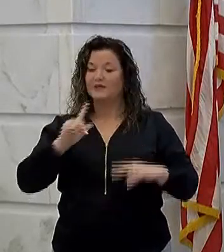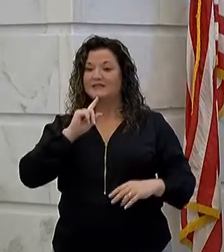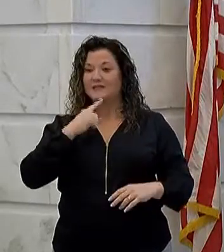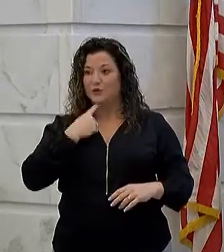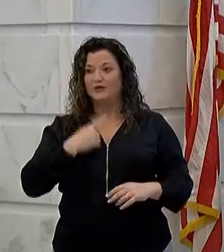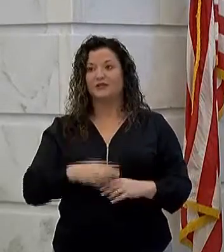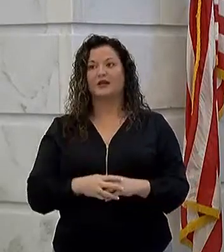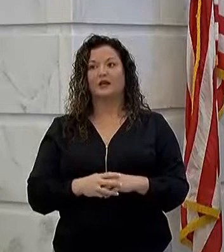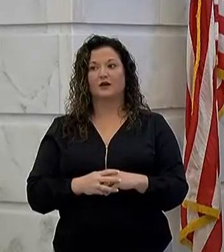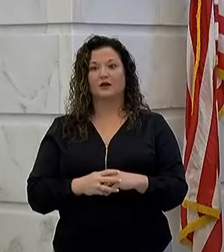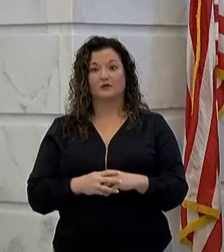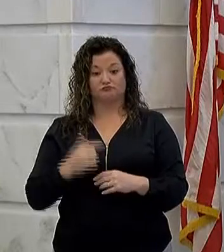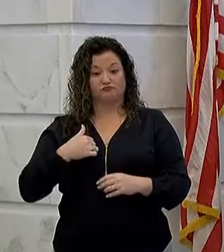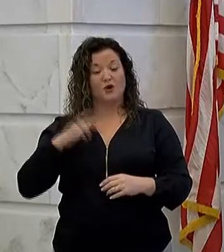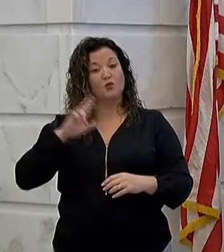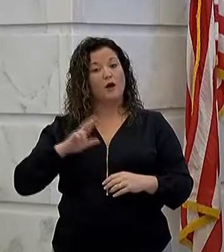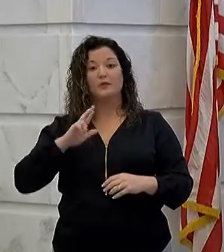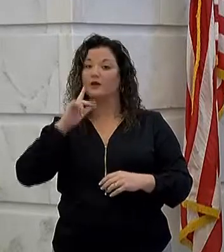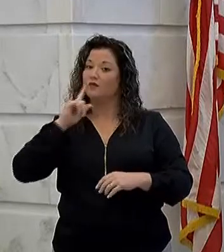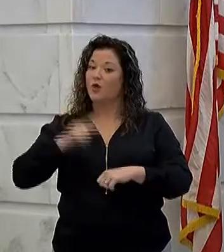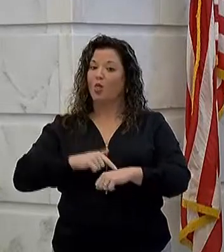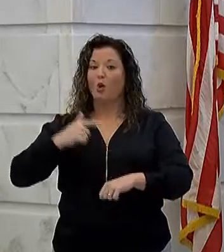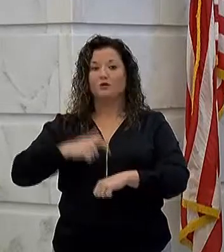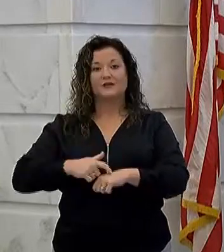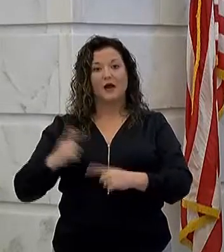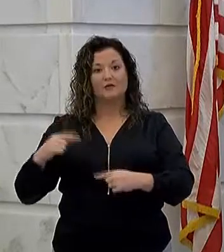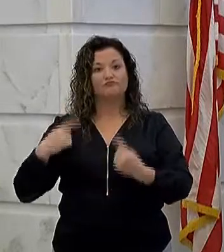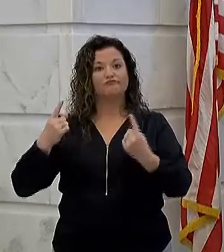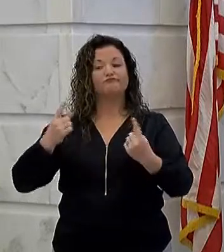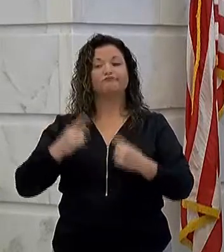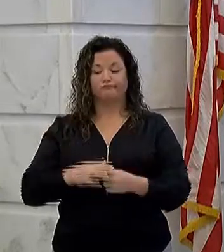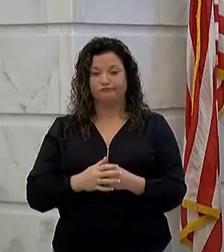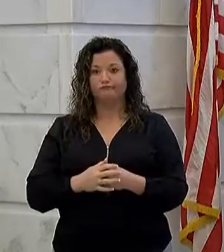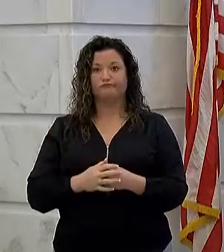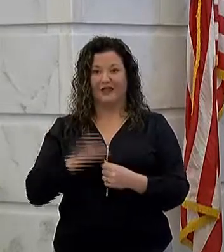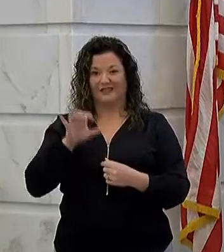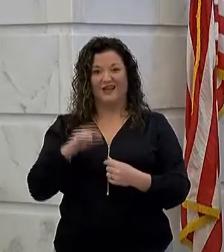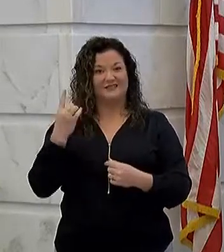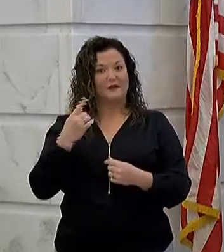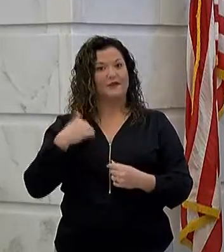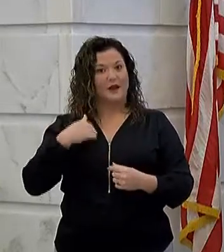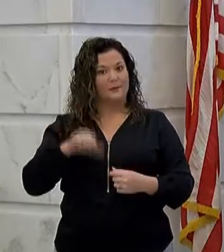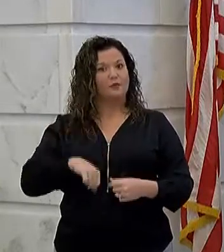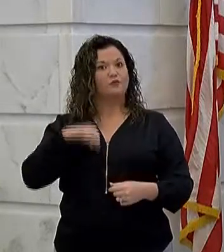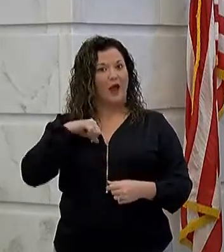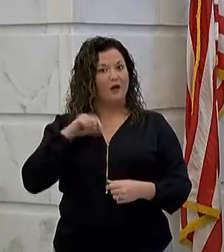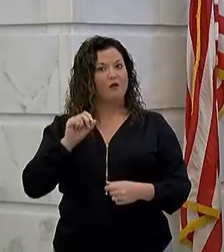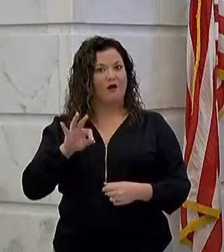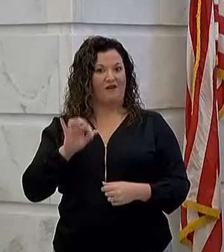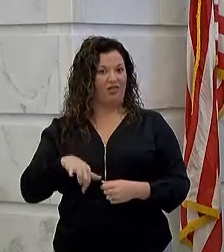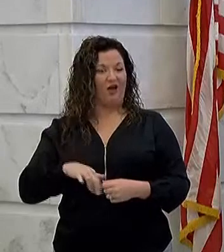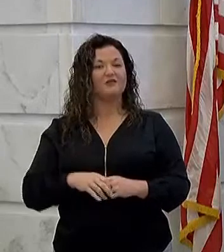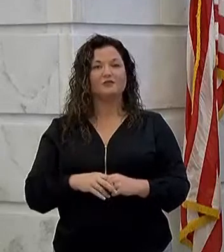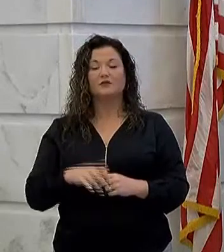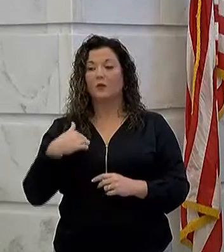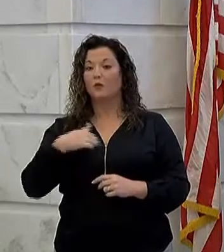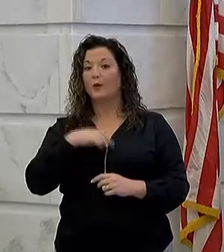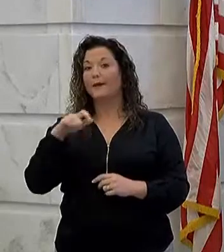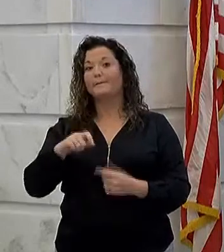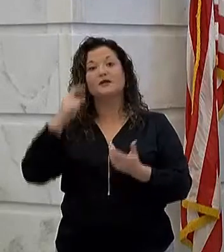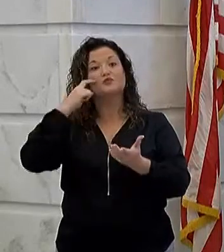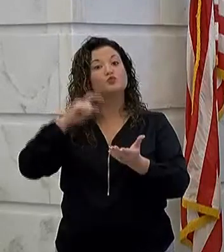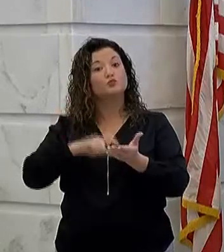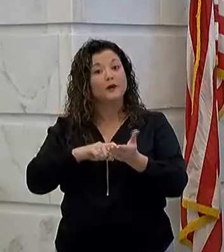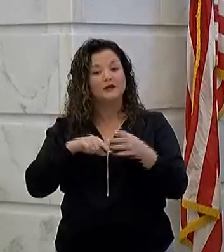that, as a Republican for a real long time, it's something that I'm proud of. I think that we have to recognize that